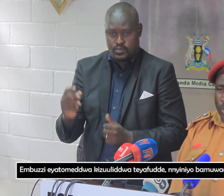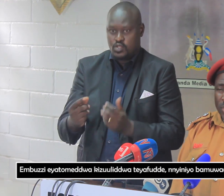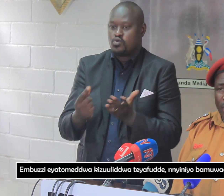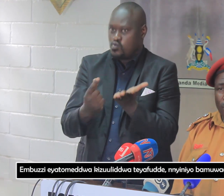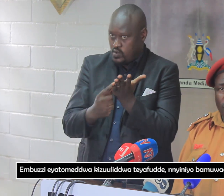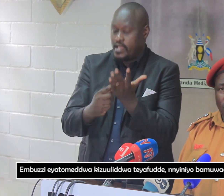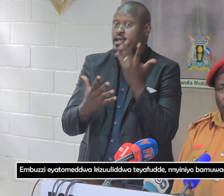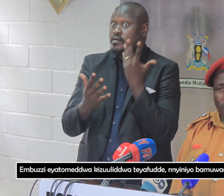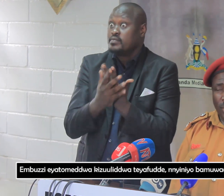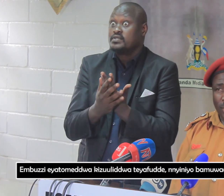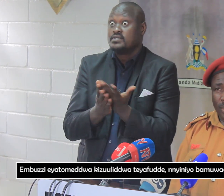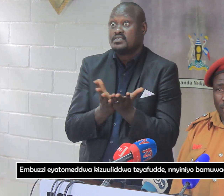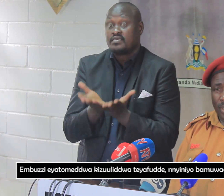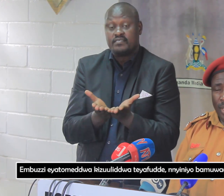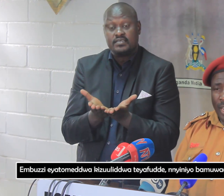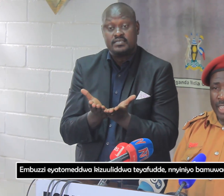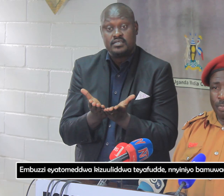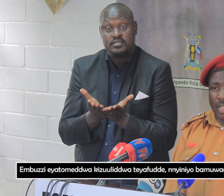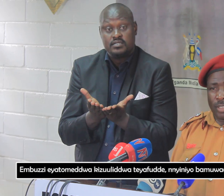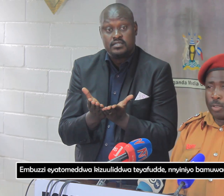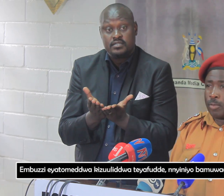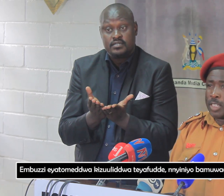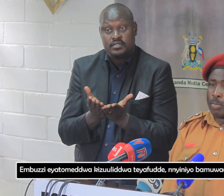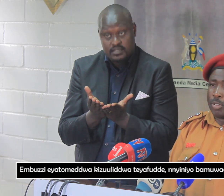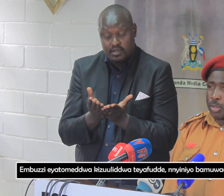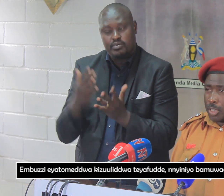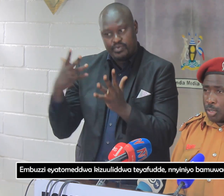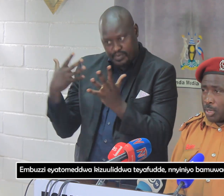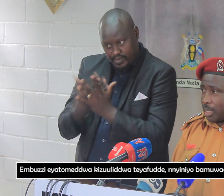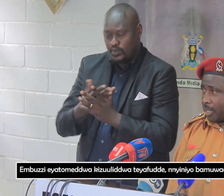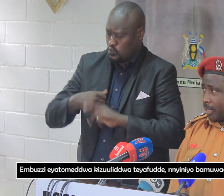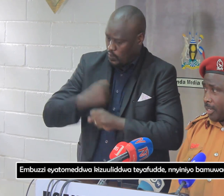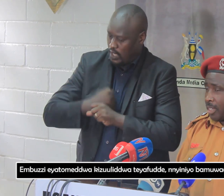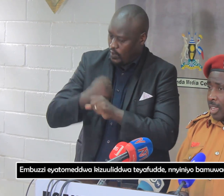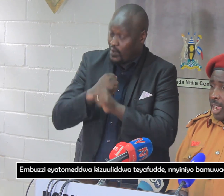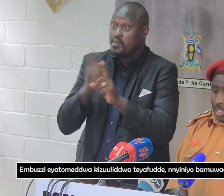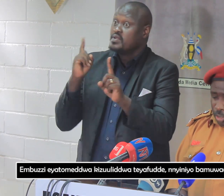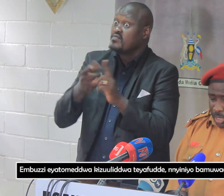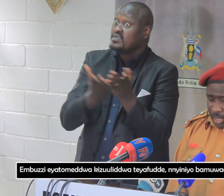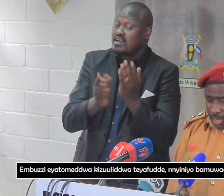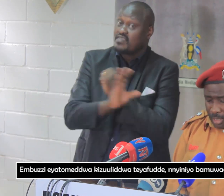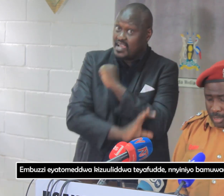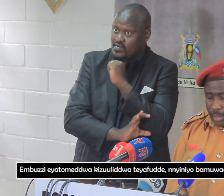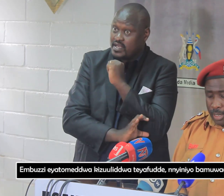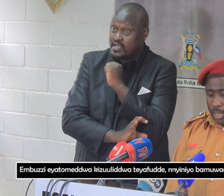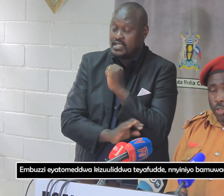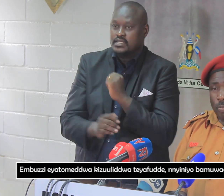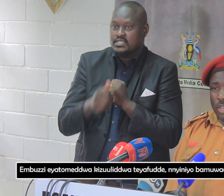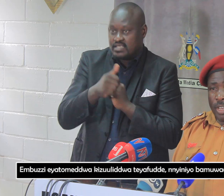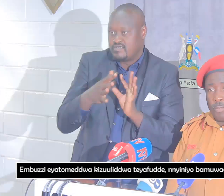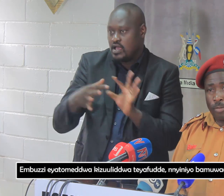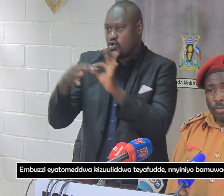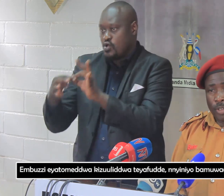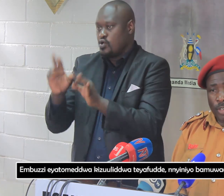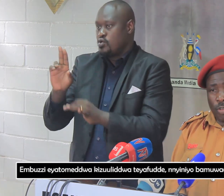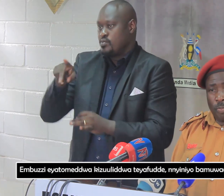Uganda Prison Service, as part of its patriotic duty, has joined